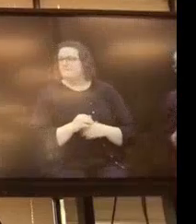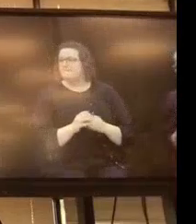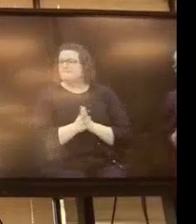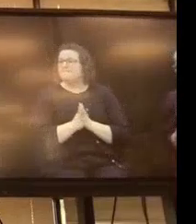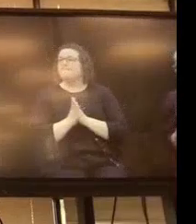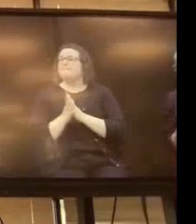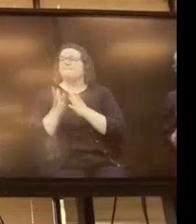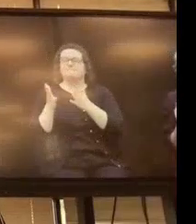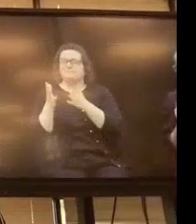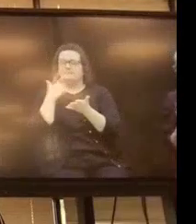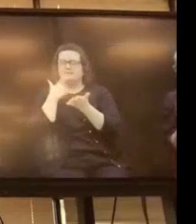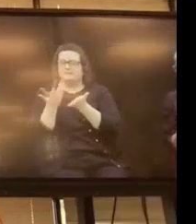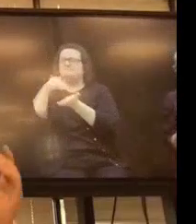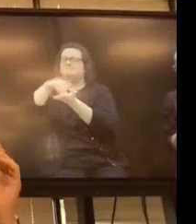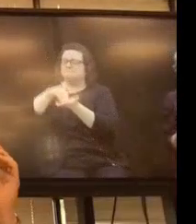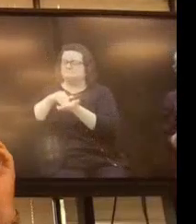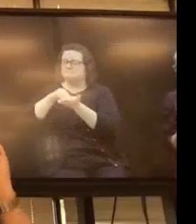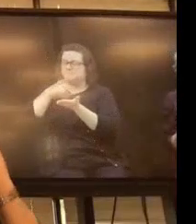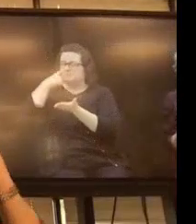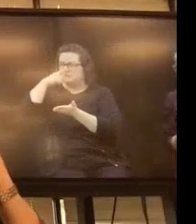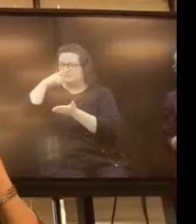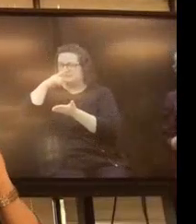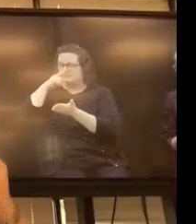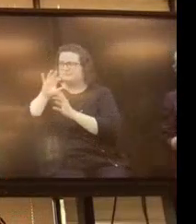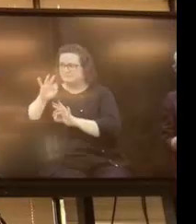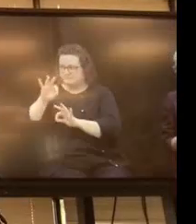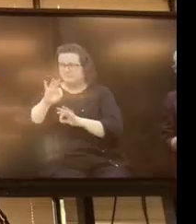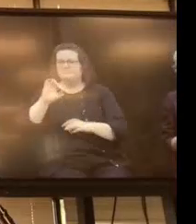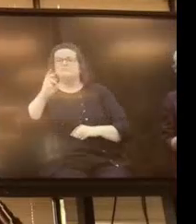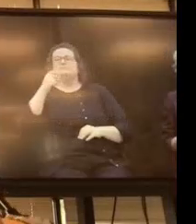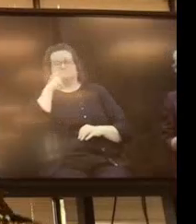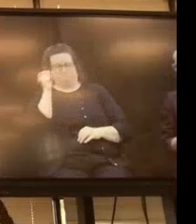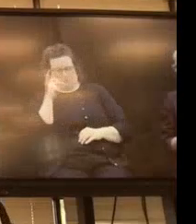You may want to repeat that, Chris, because our. Okay.